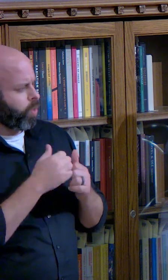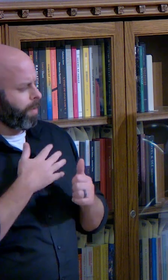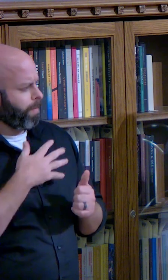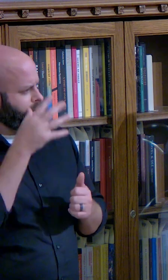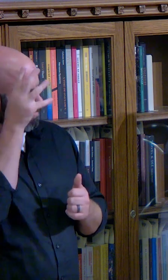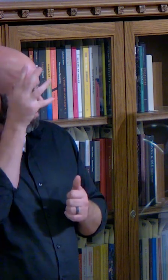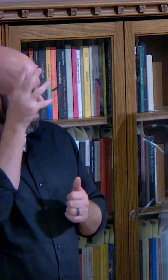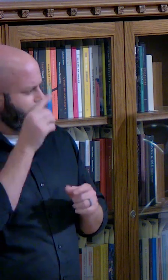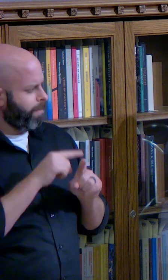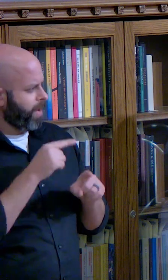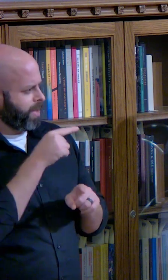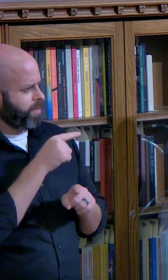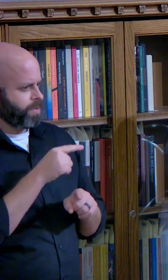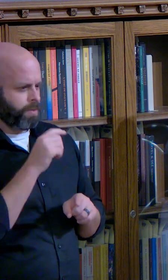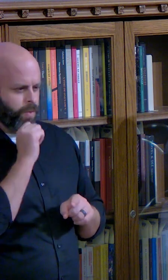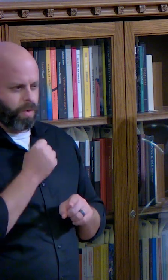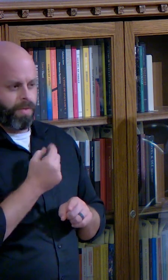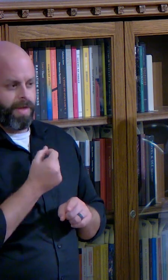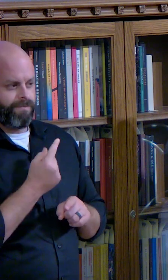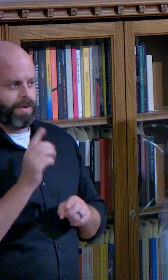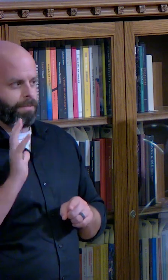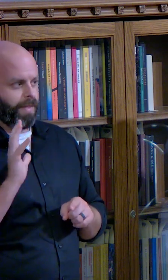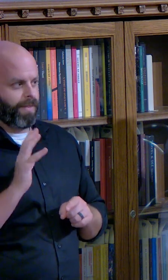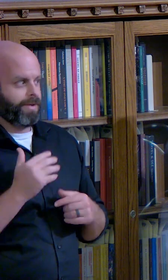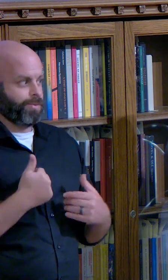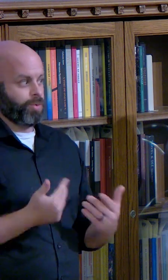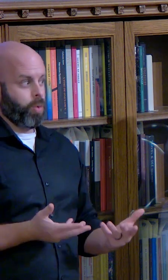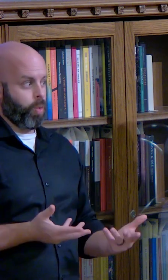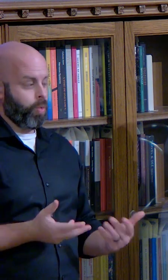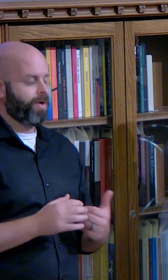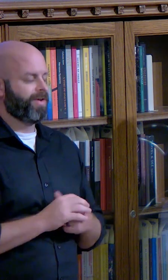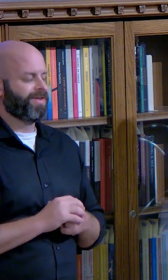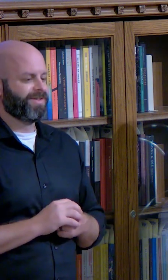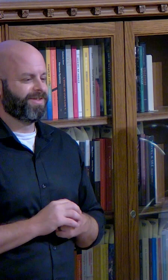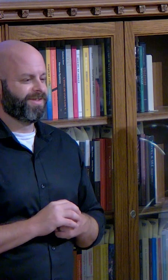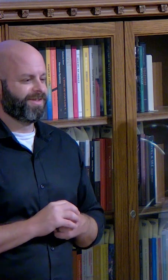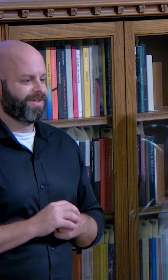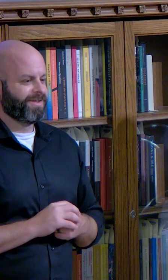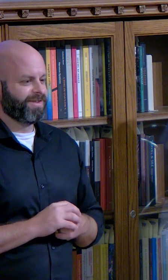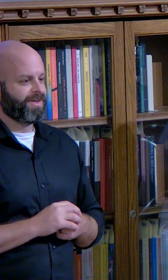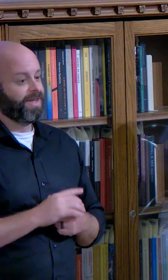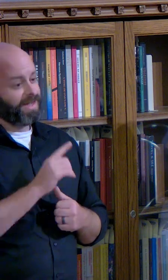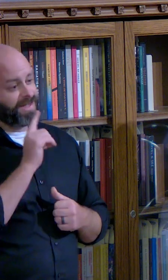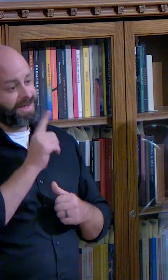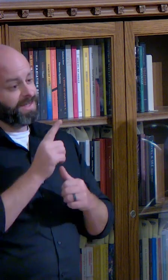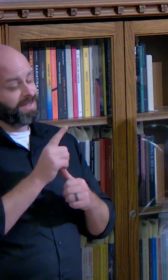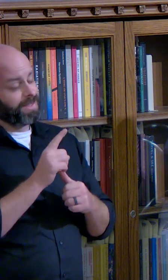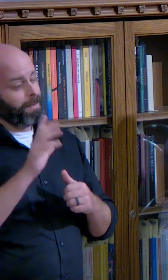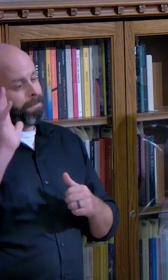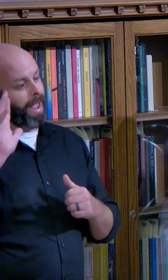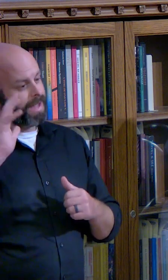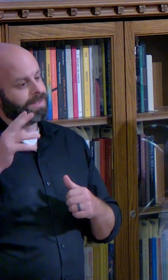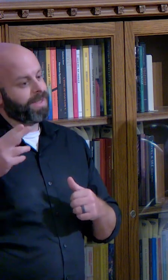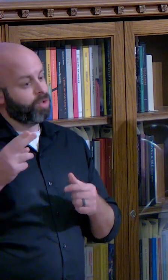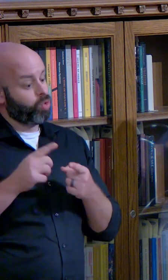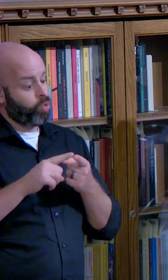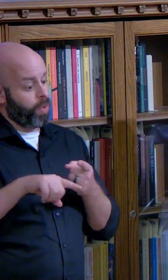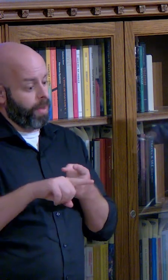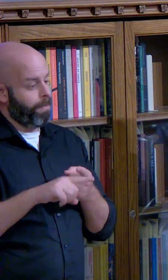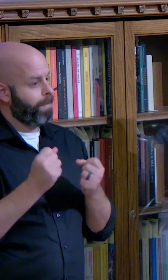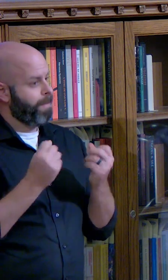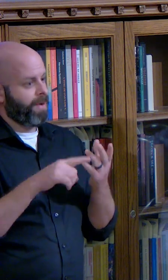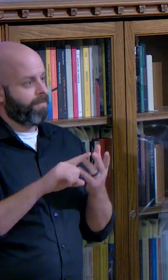but he was 11 years old at the time so it is past history to them many of them have never heard